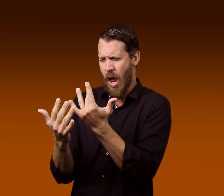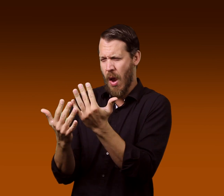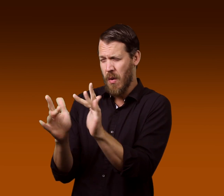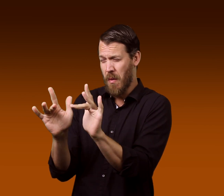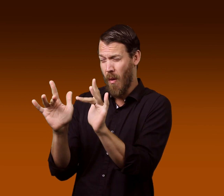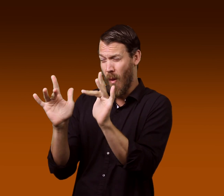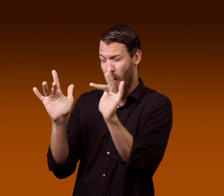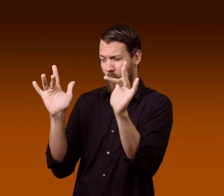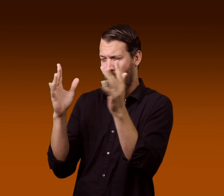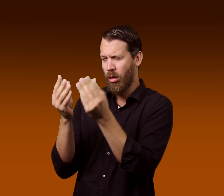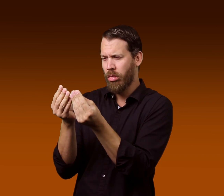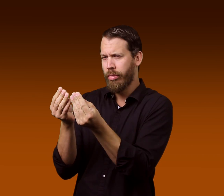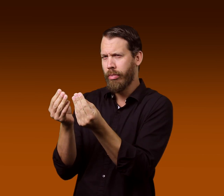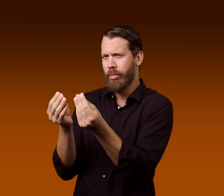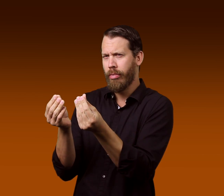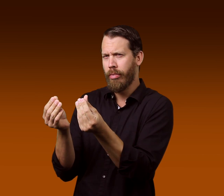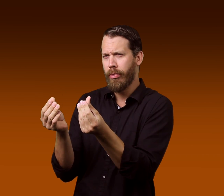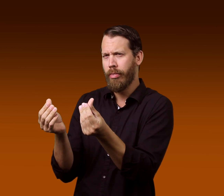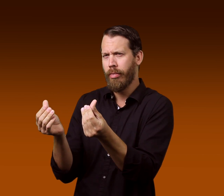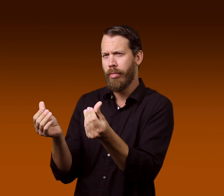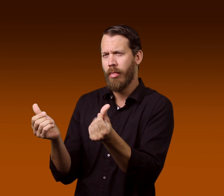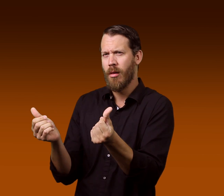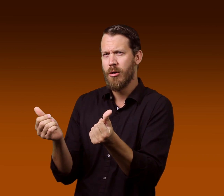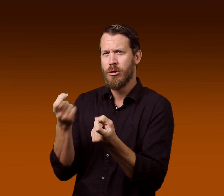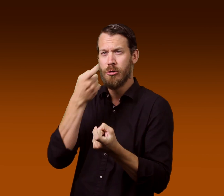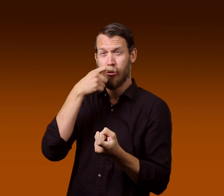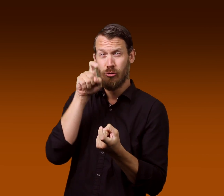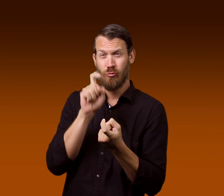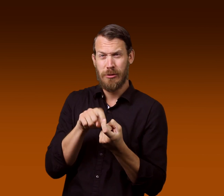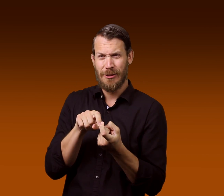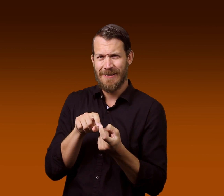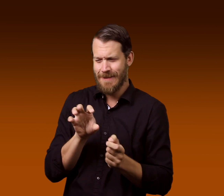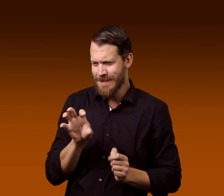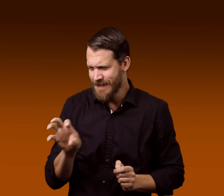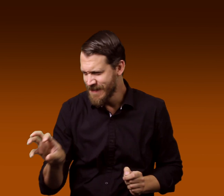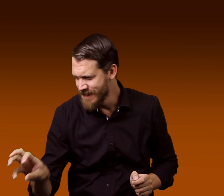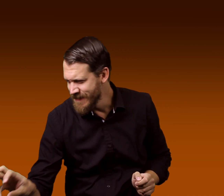took one of the red-hot coals in her hand.